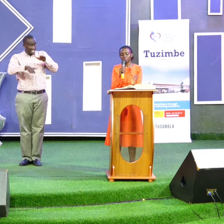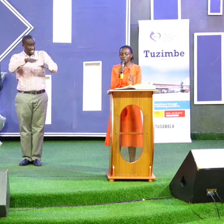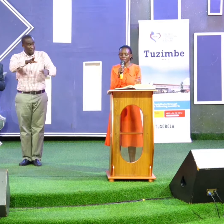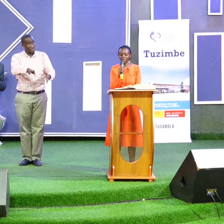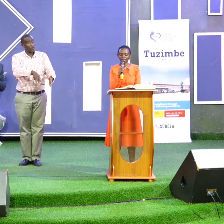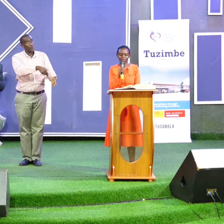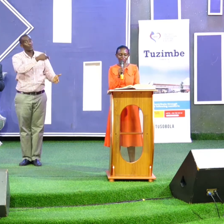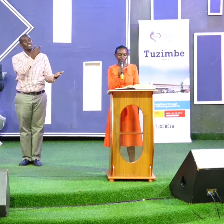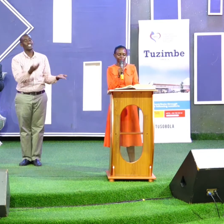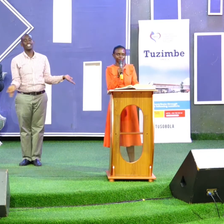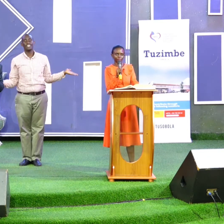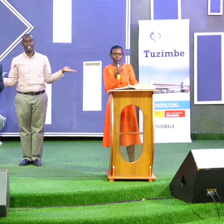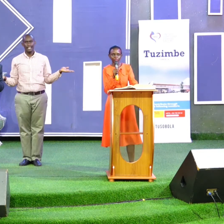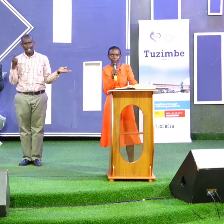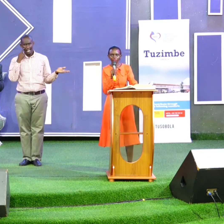feet to